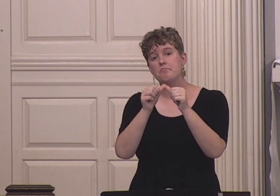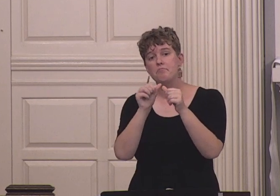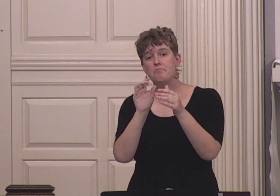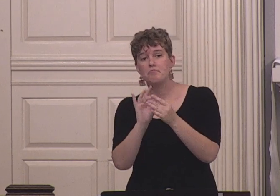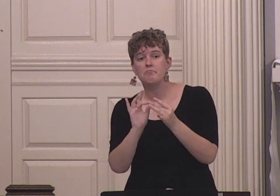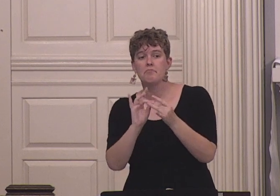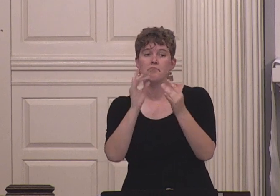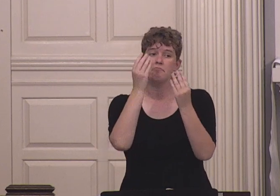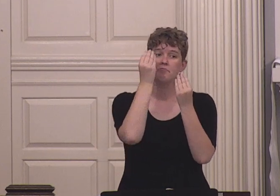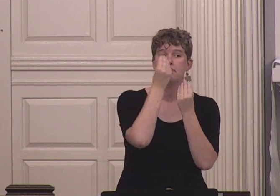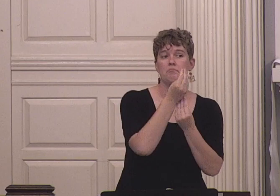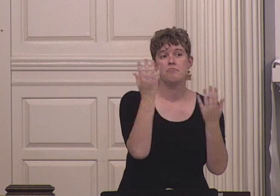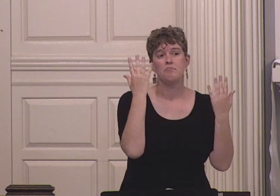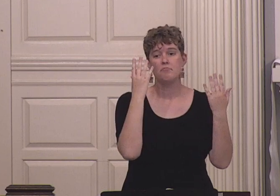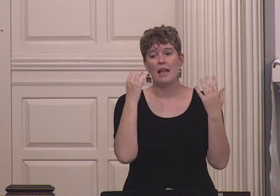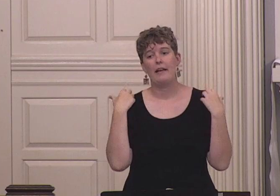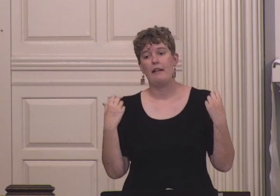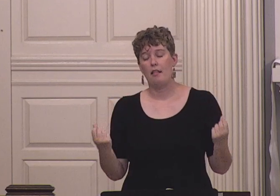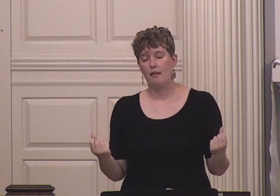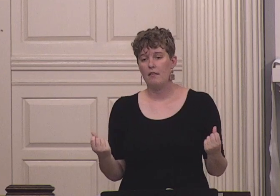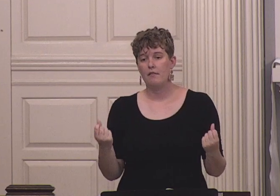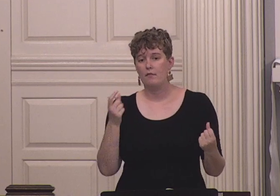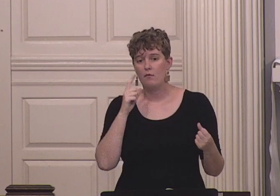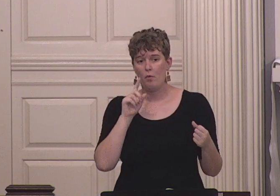of preaching and healing.